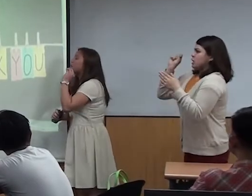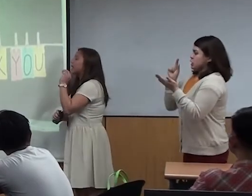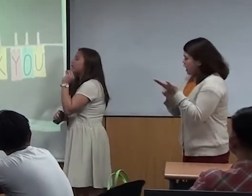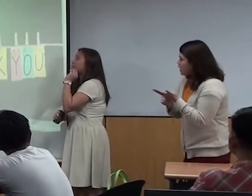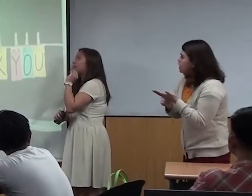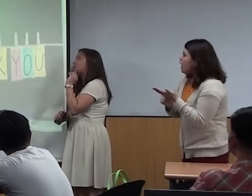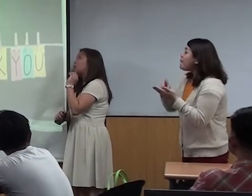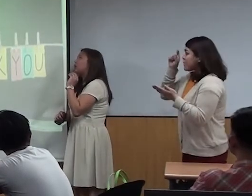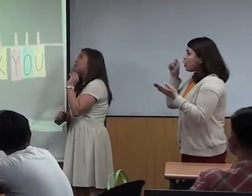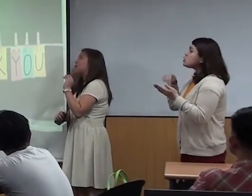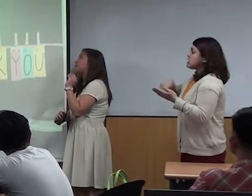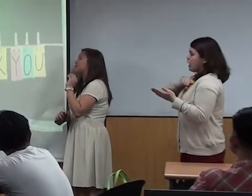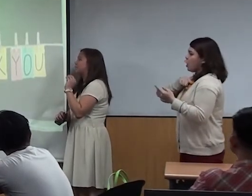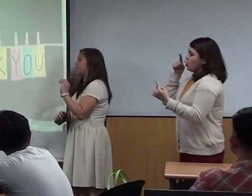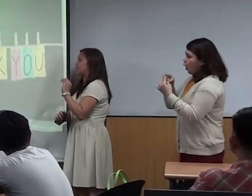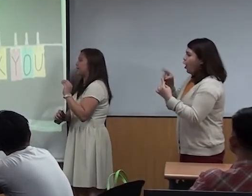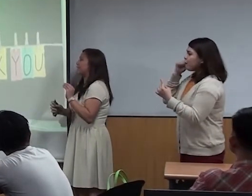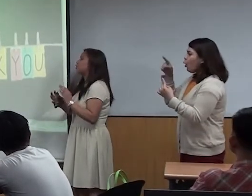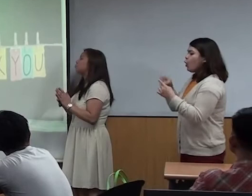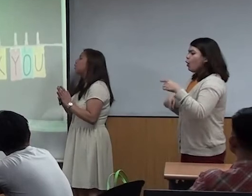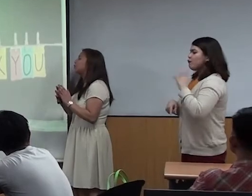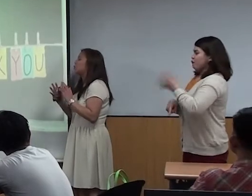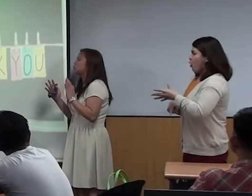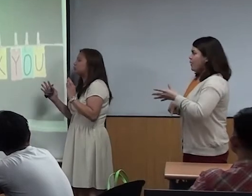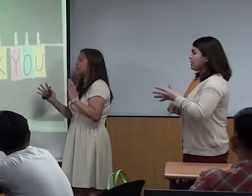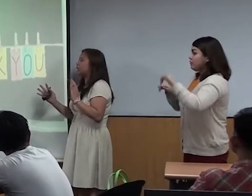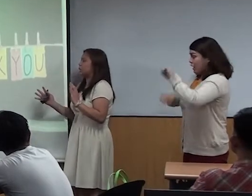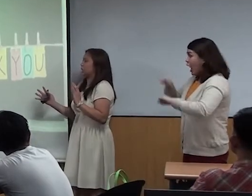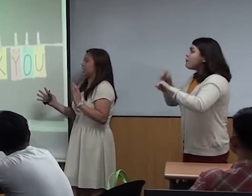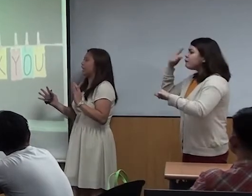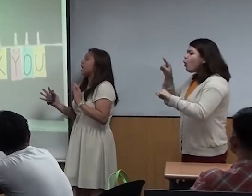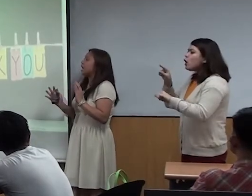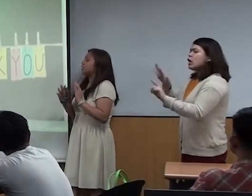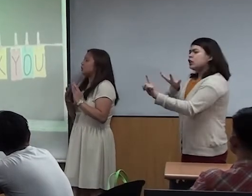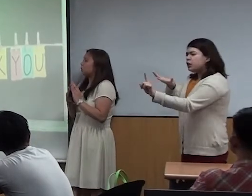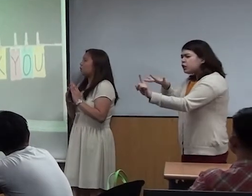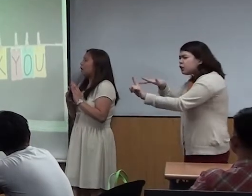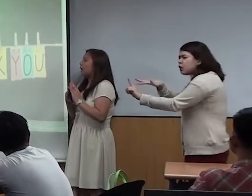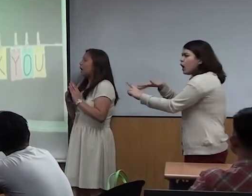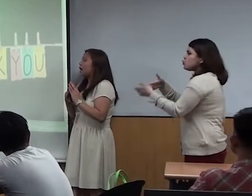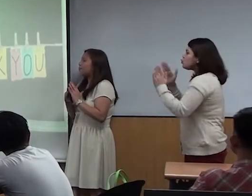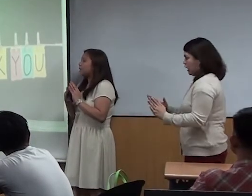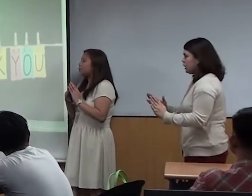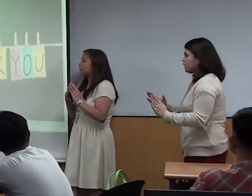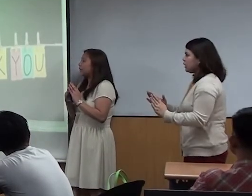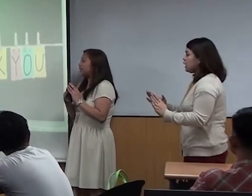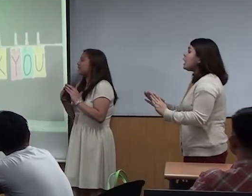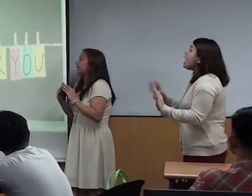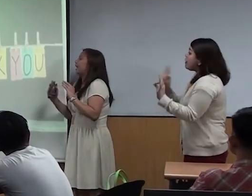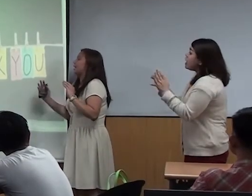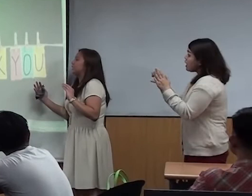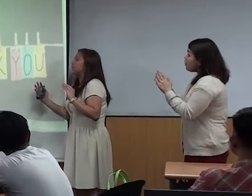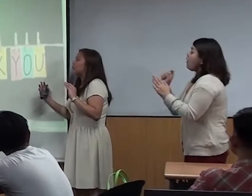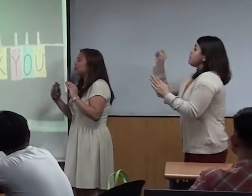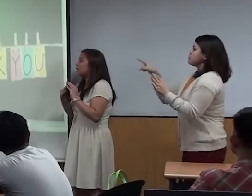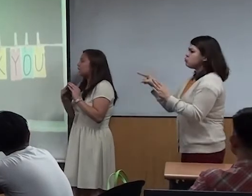Kasi the main goal of formative assessment is to monitor student learning. So, when we